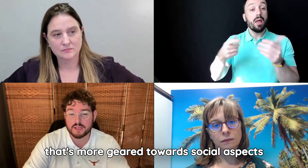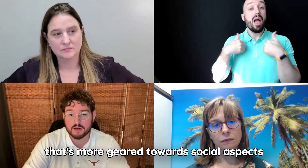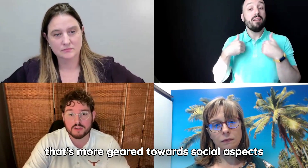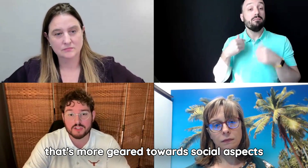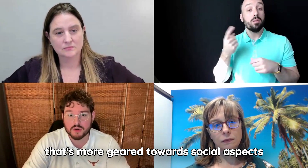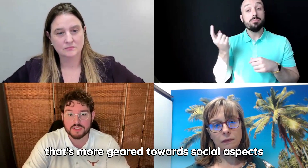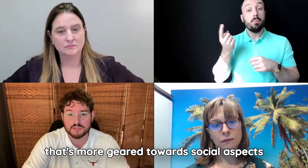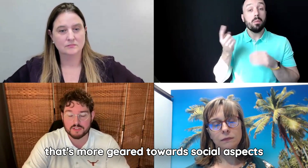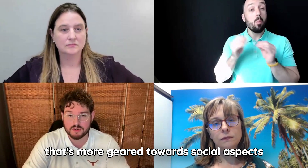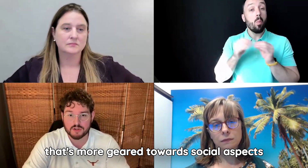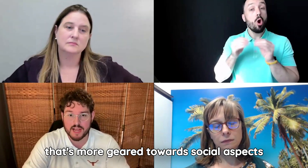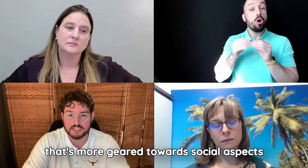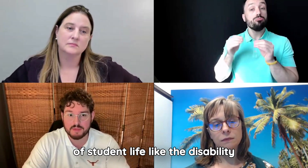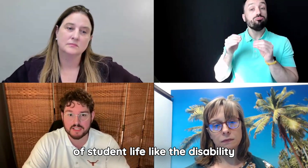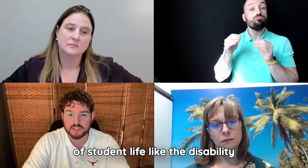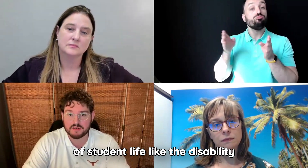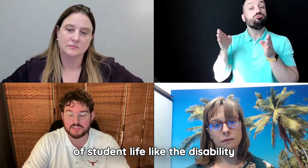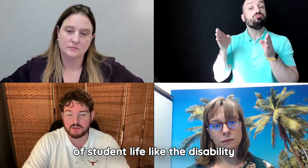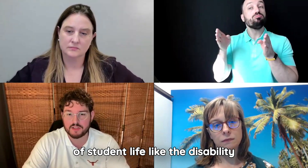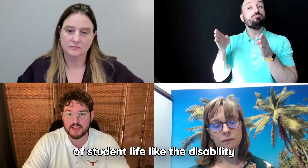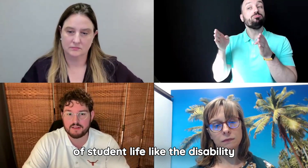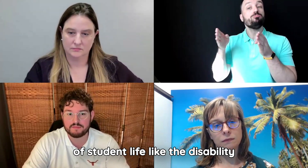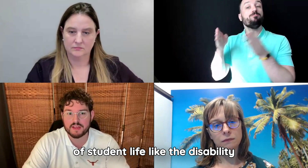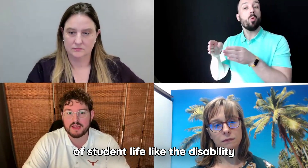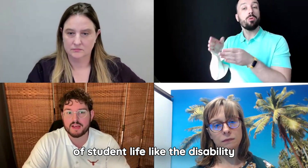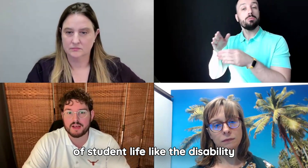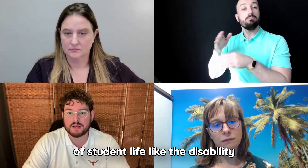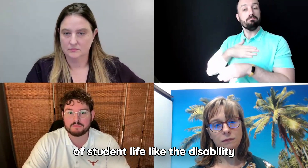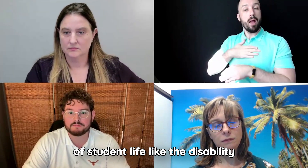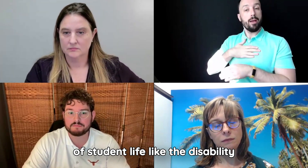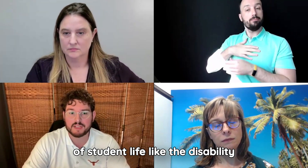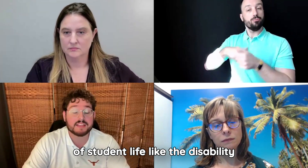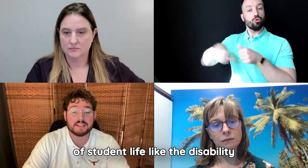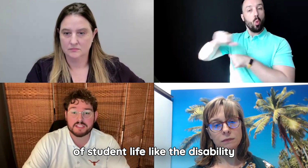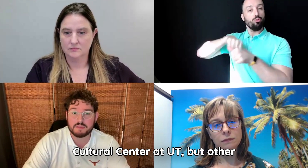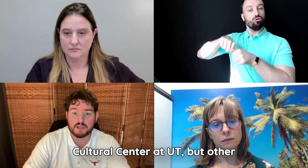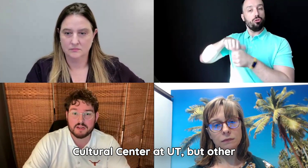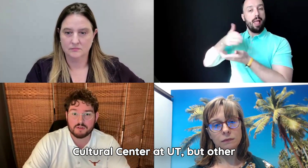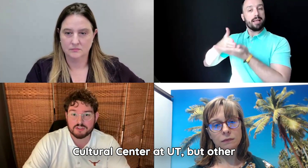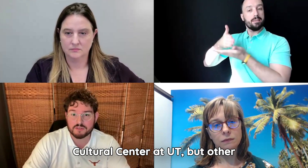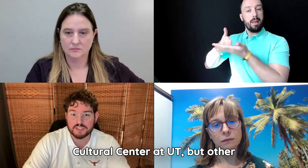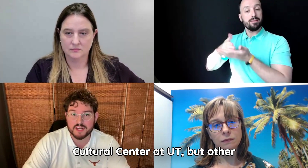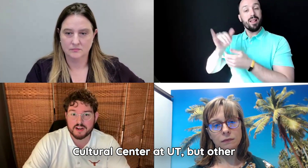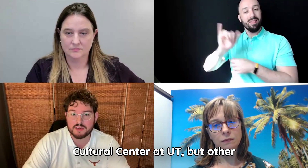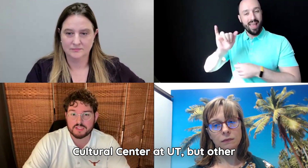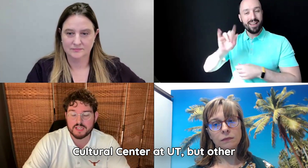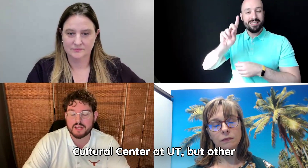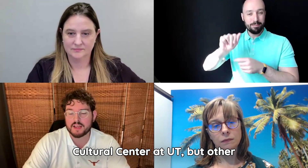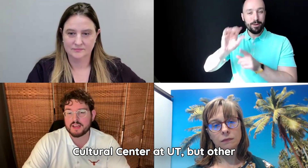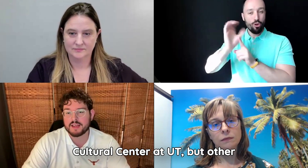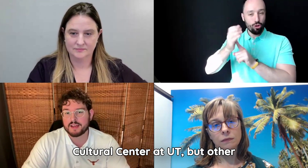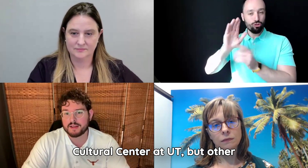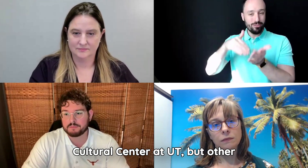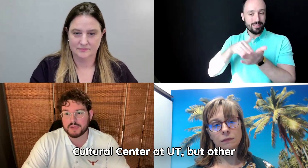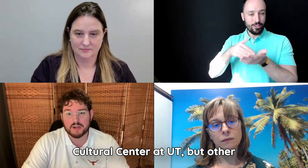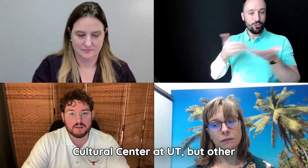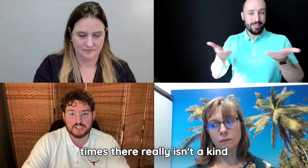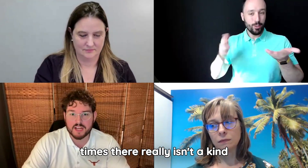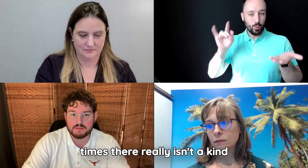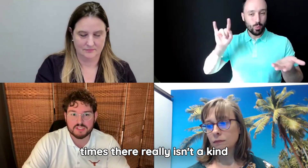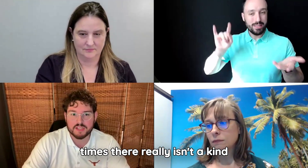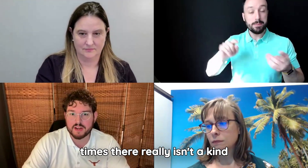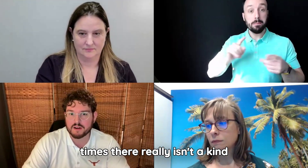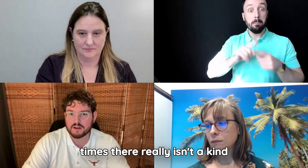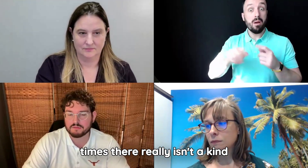more geared towards social aspects of student life, like the Disability Cultural Center at UT. But